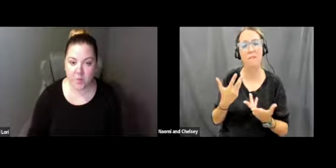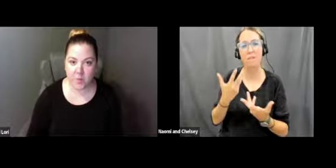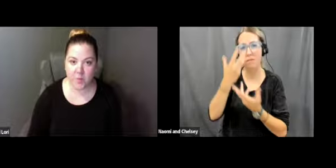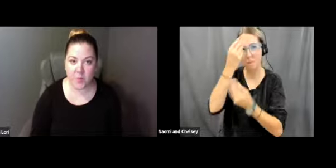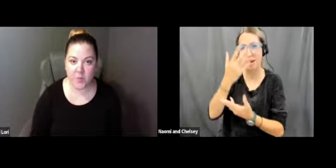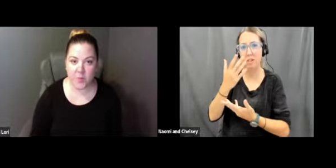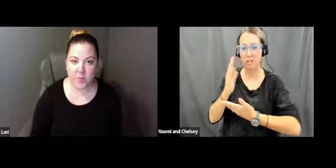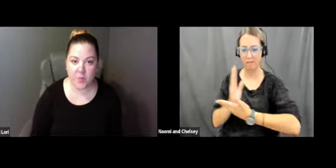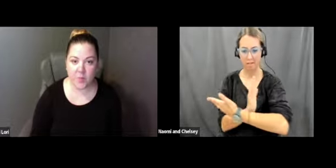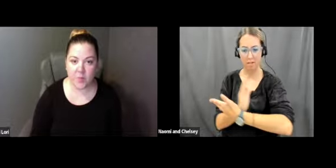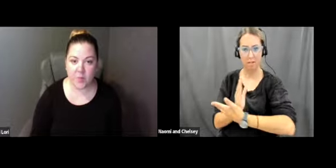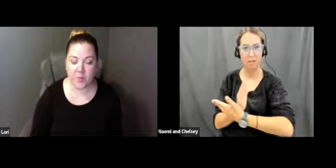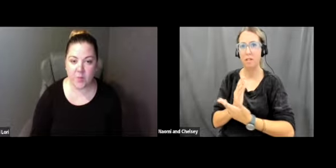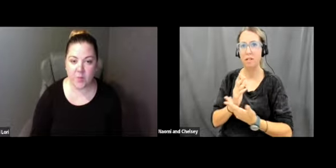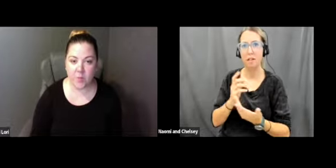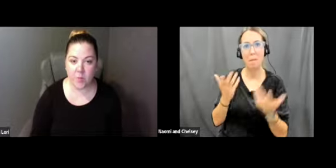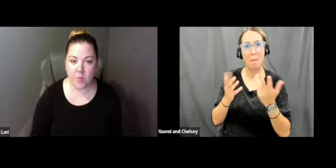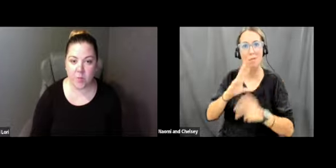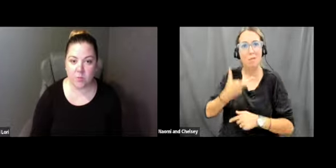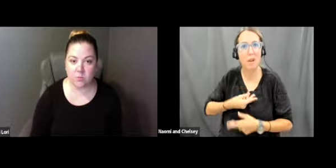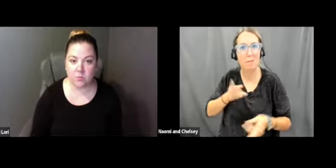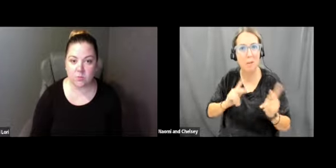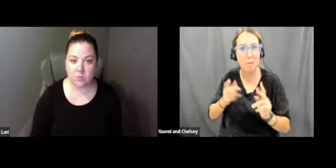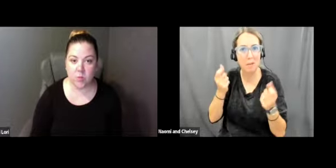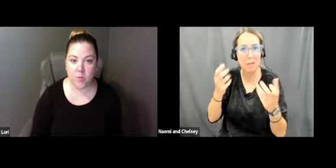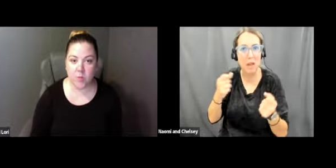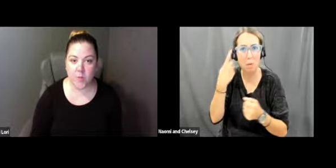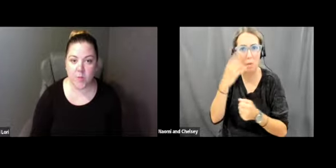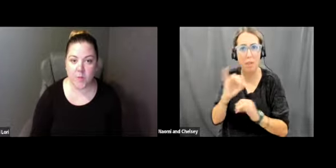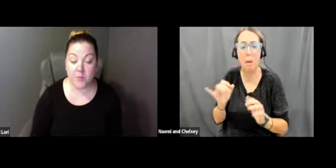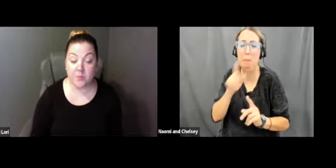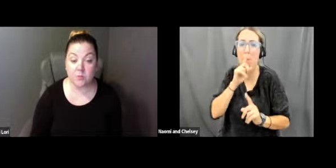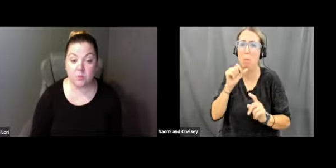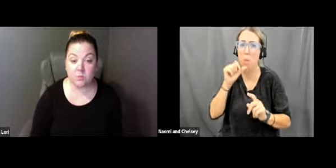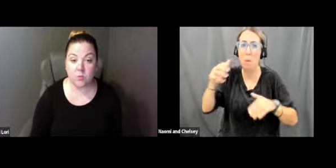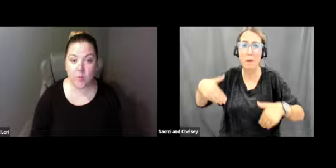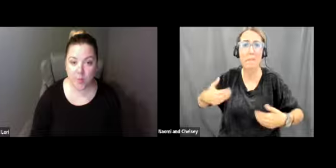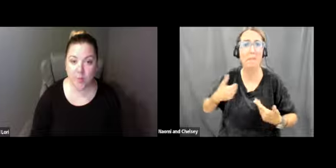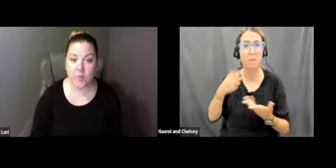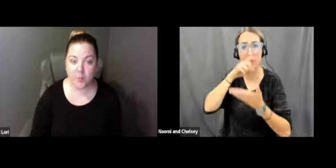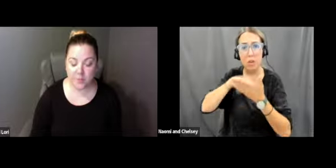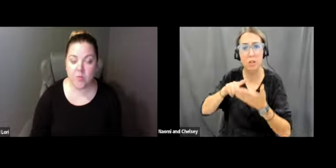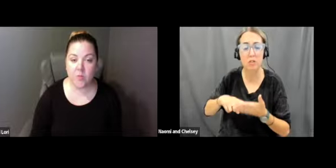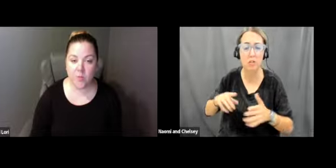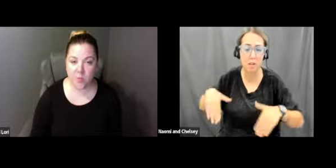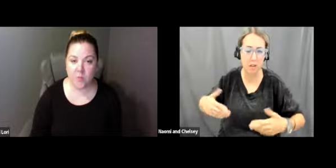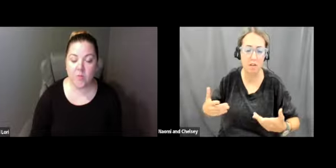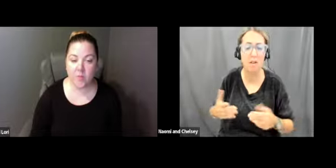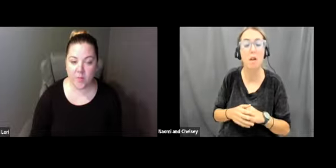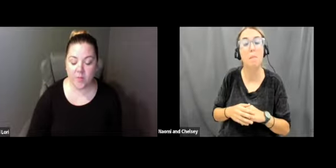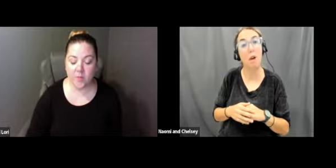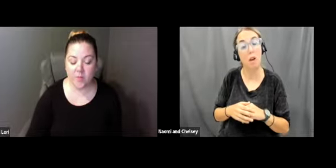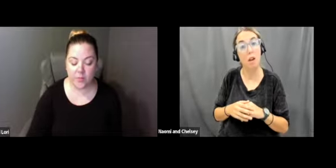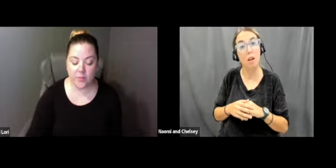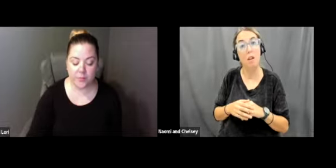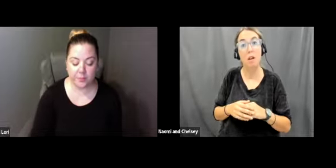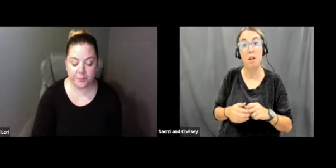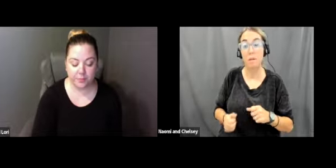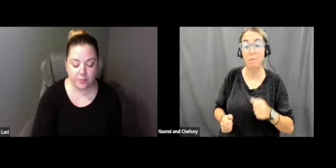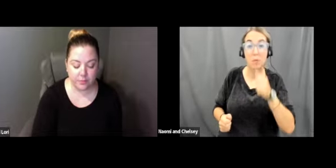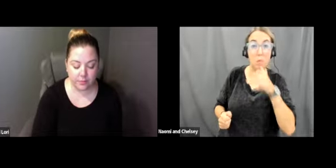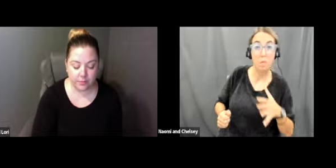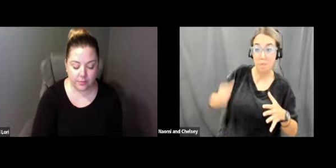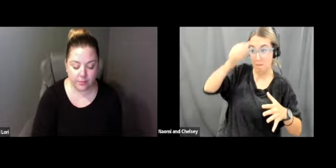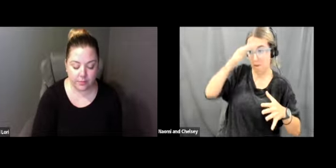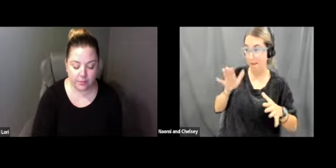that men take up versus the signing space that women take up is very different. And I remember when you first told me that, being like,